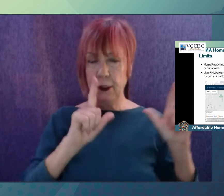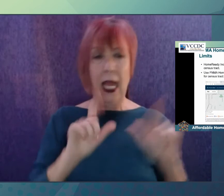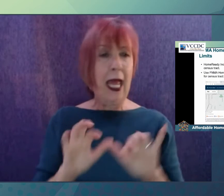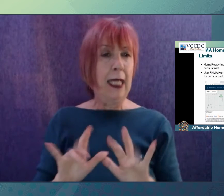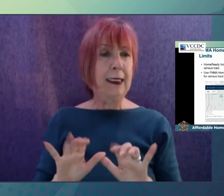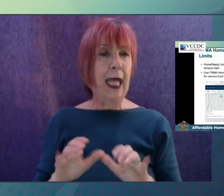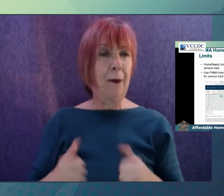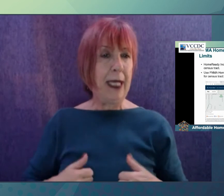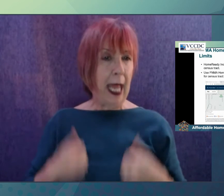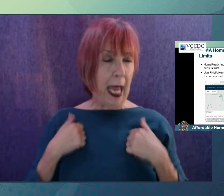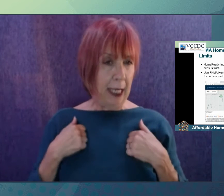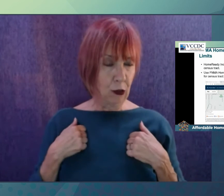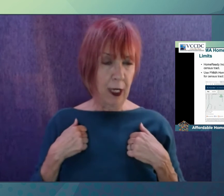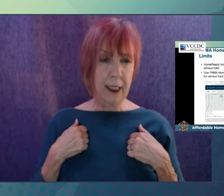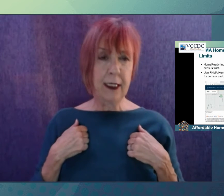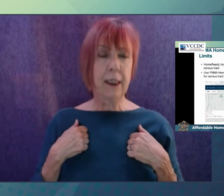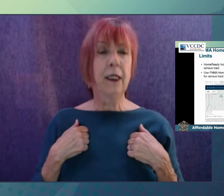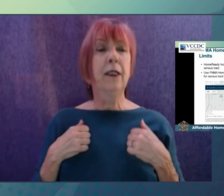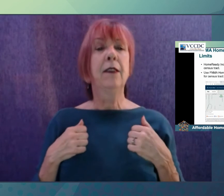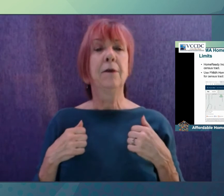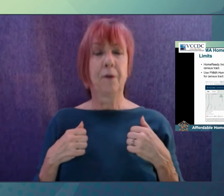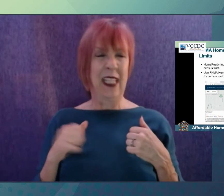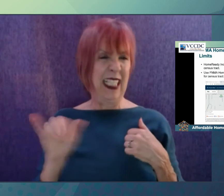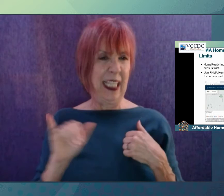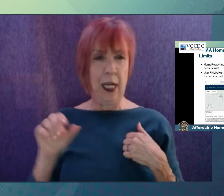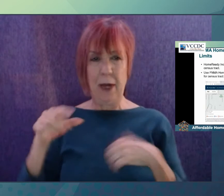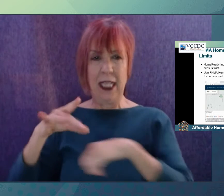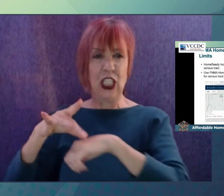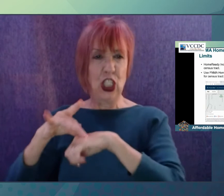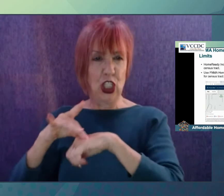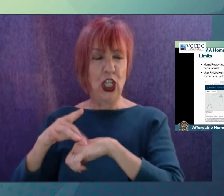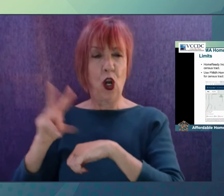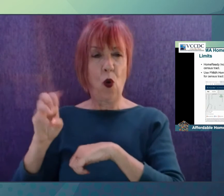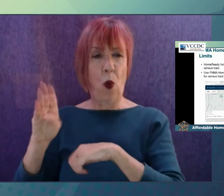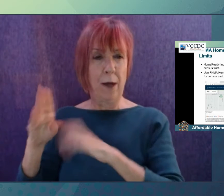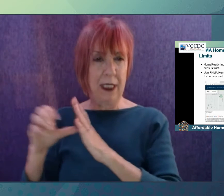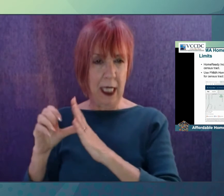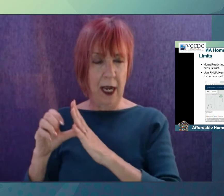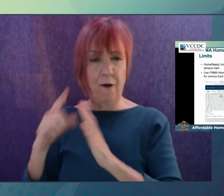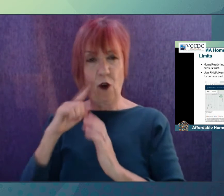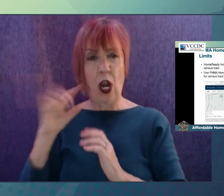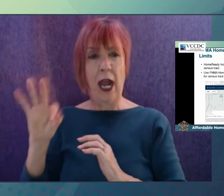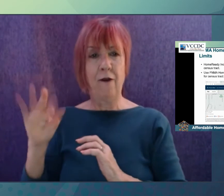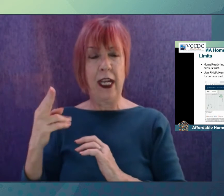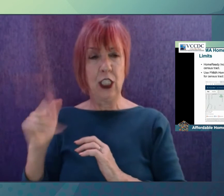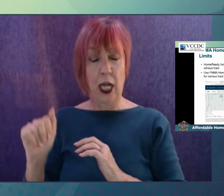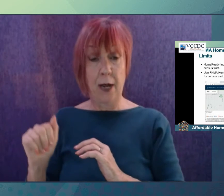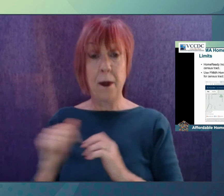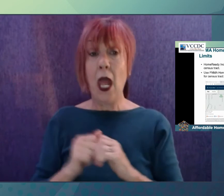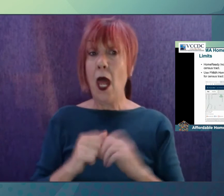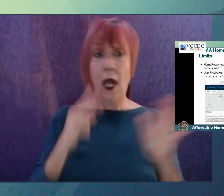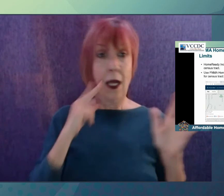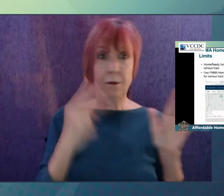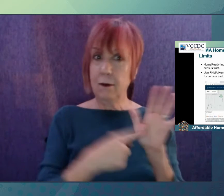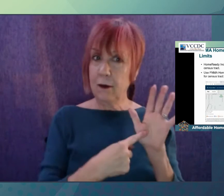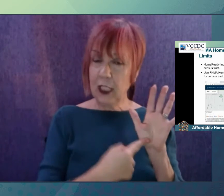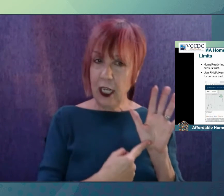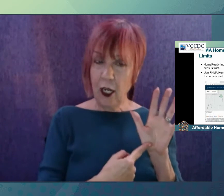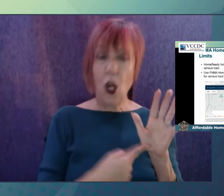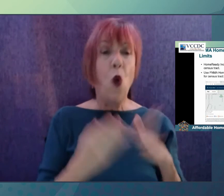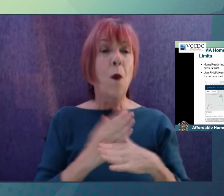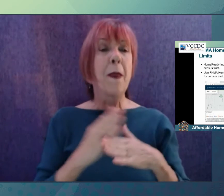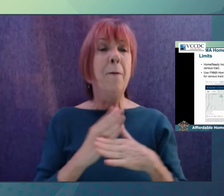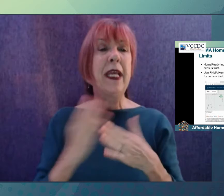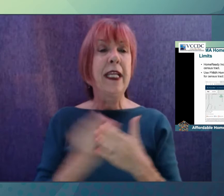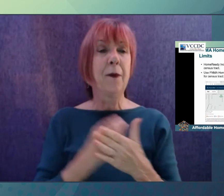did with the GeoCode website, or the Geo website for the FHA piece. And you can see on here what the median income